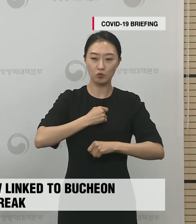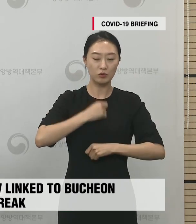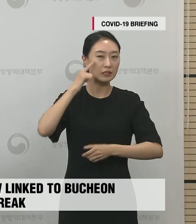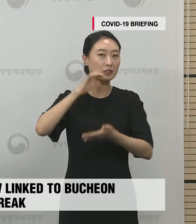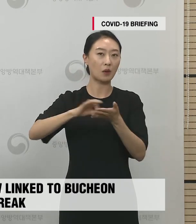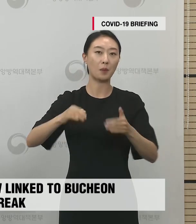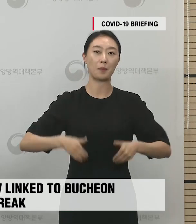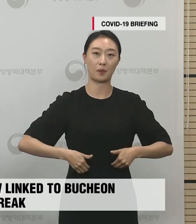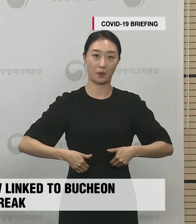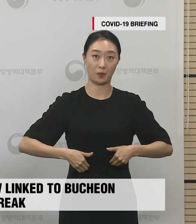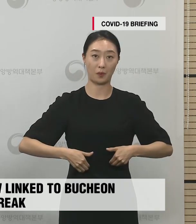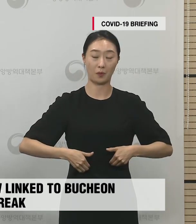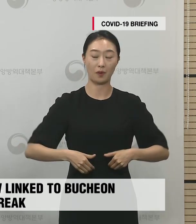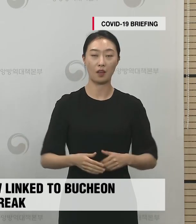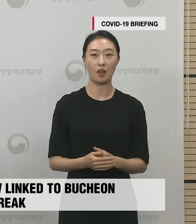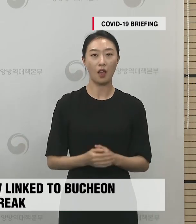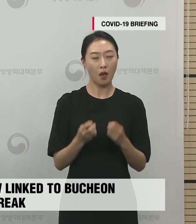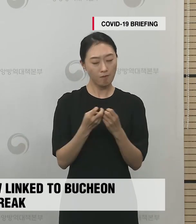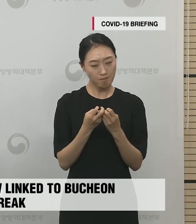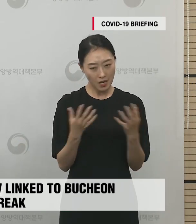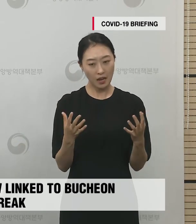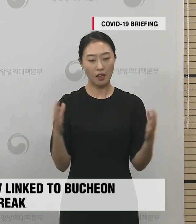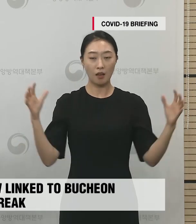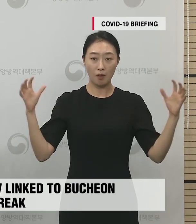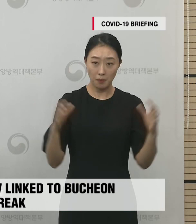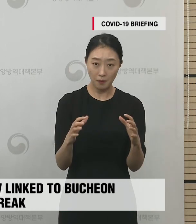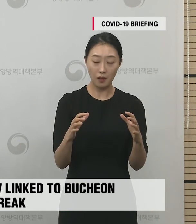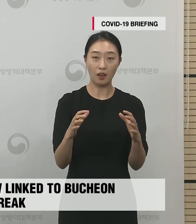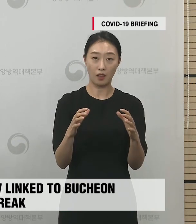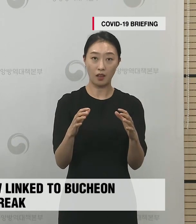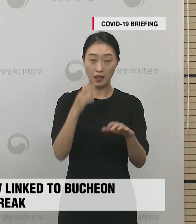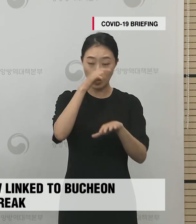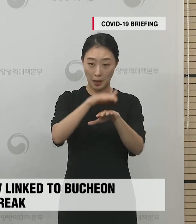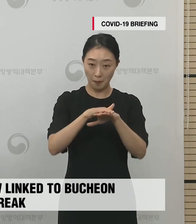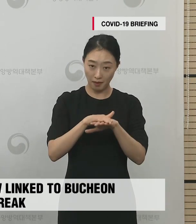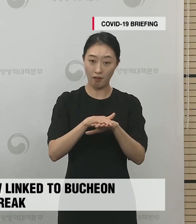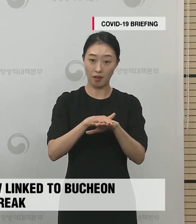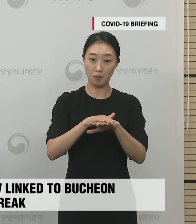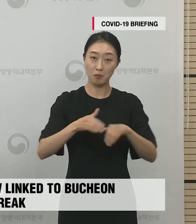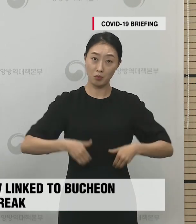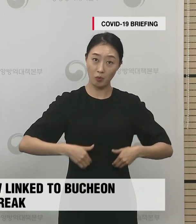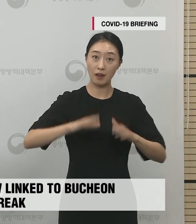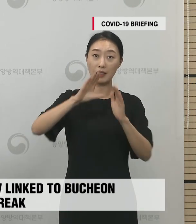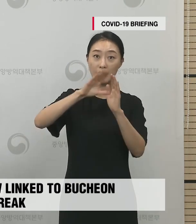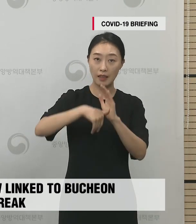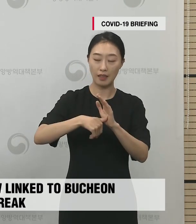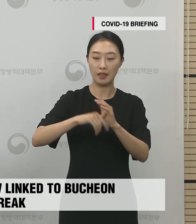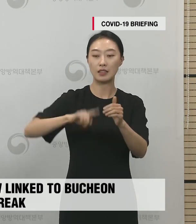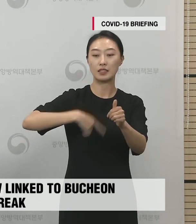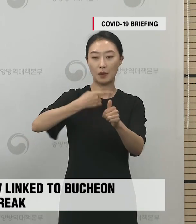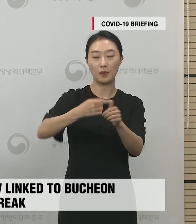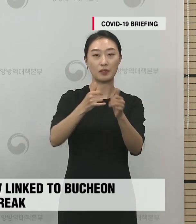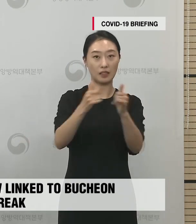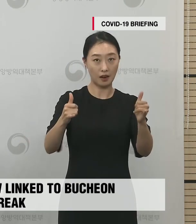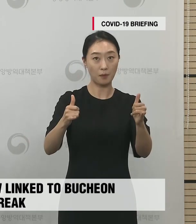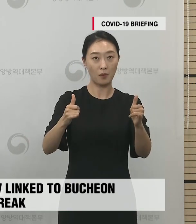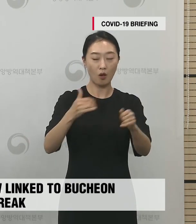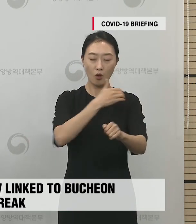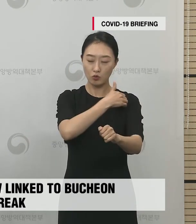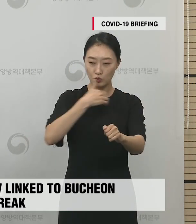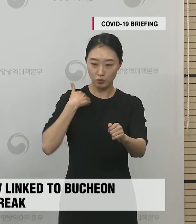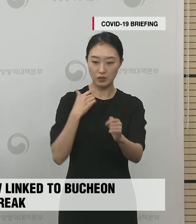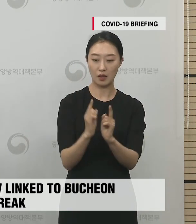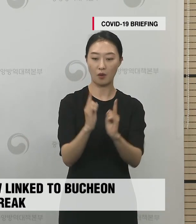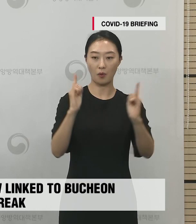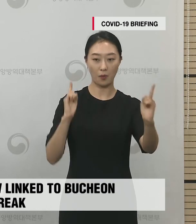health conditions, you need to be particularly precautious. If having an on-site service is